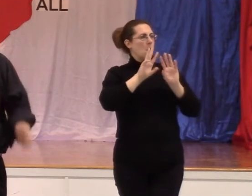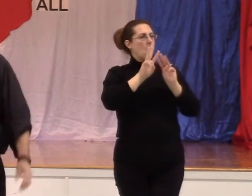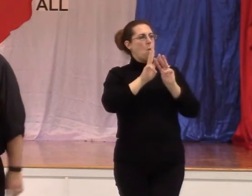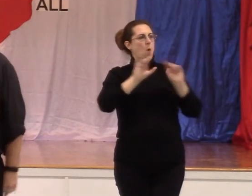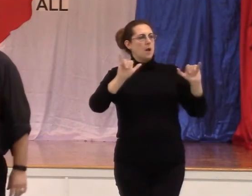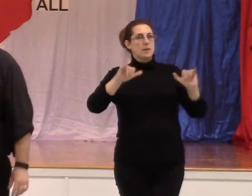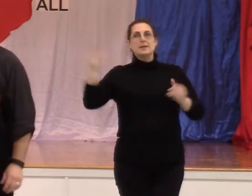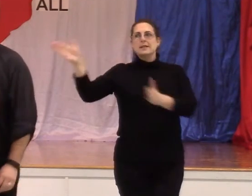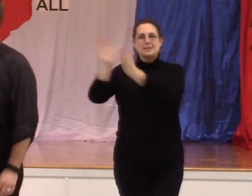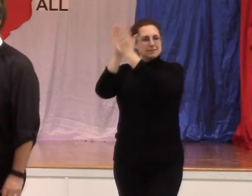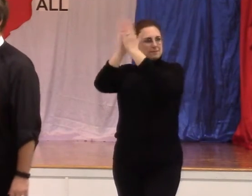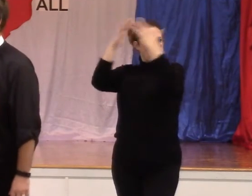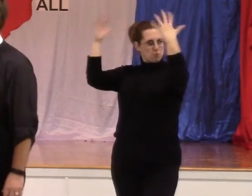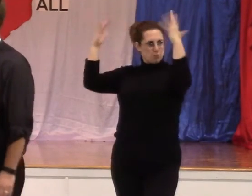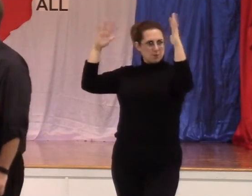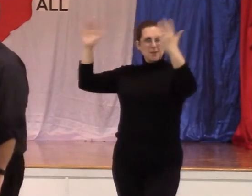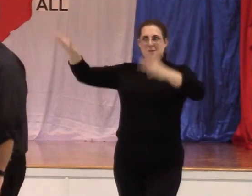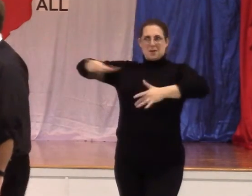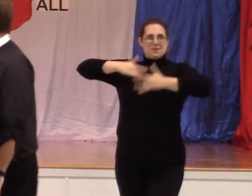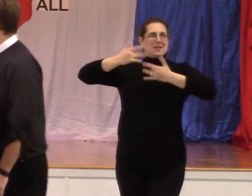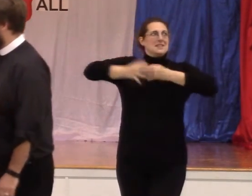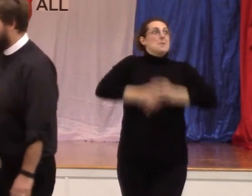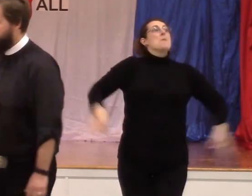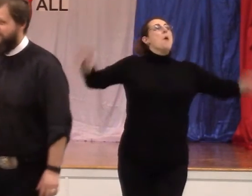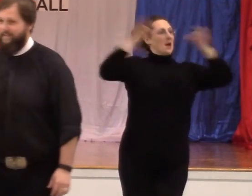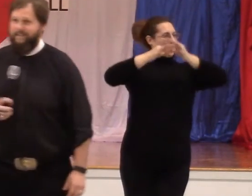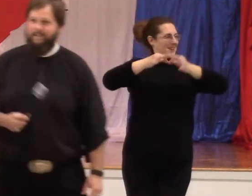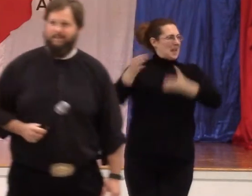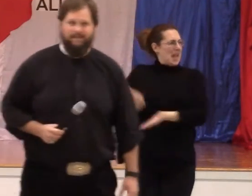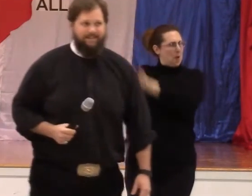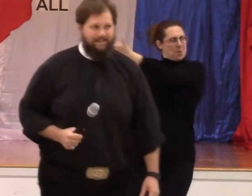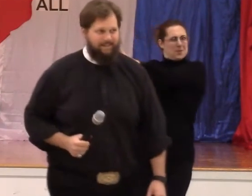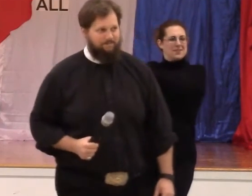hand to make Pastor Scheer feel important.